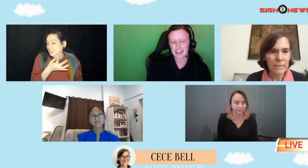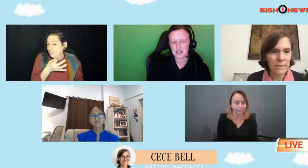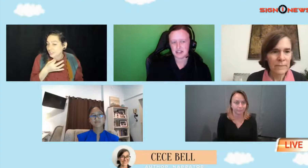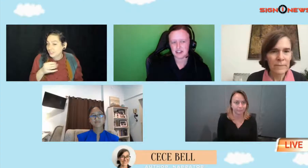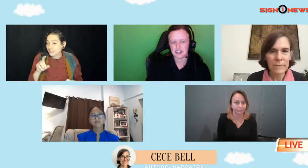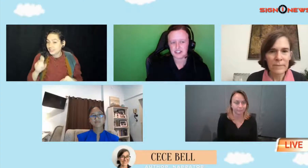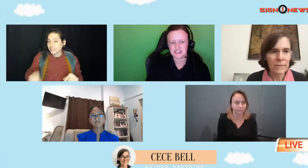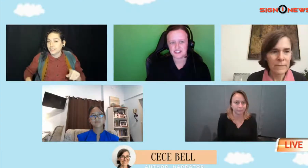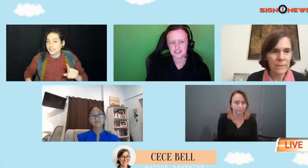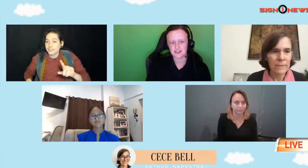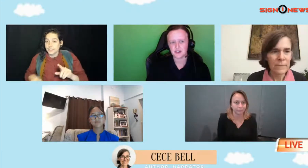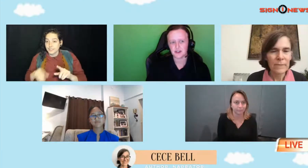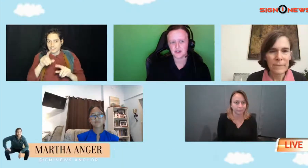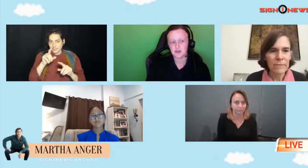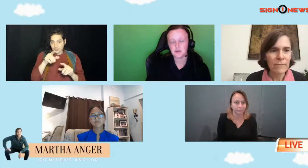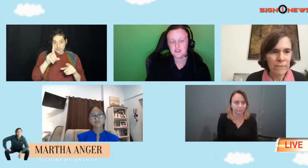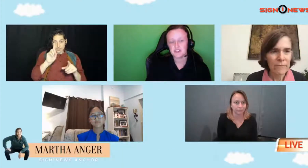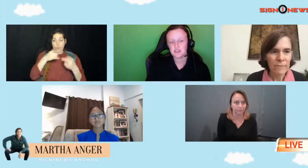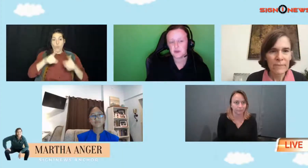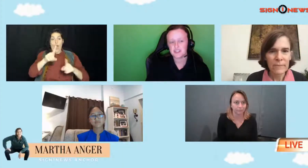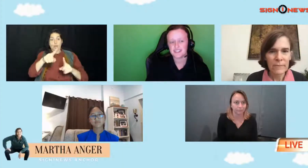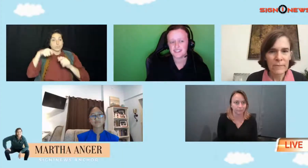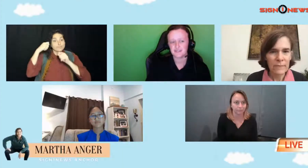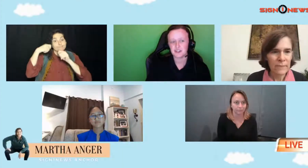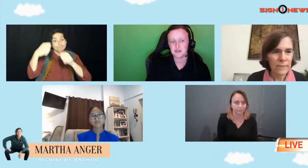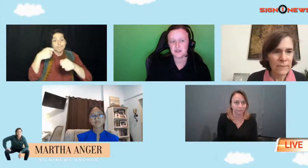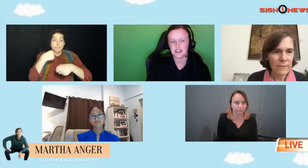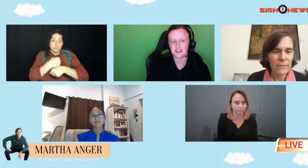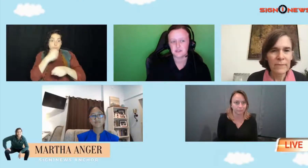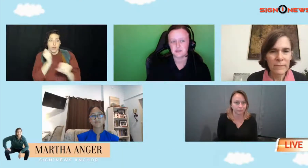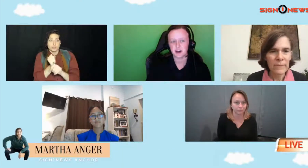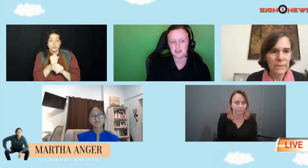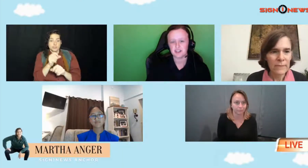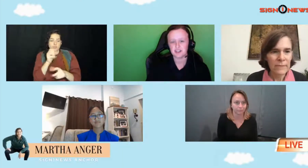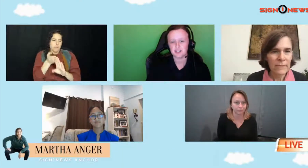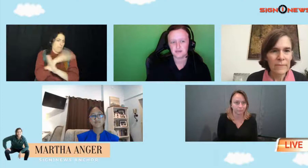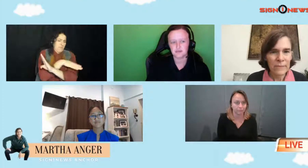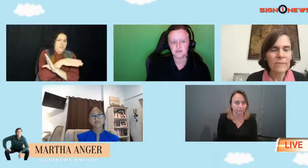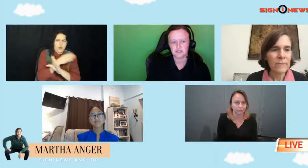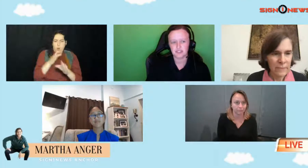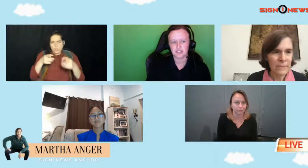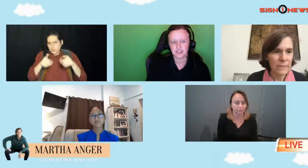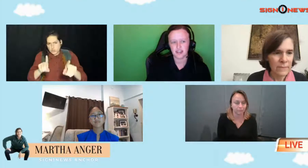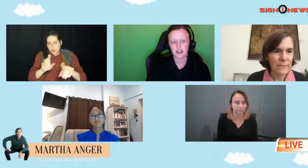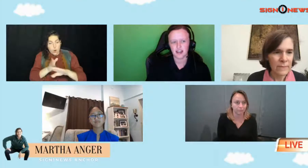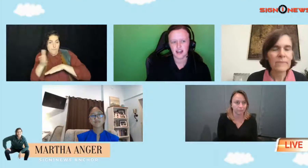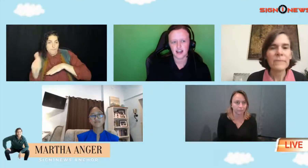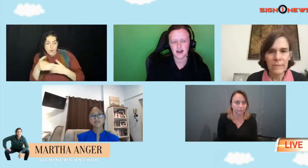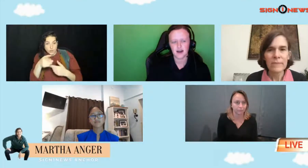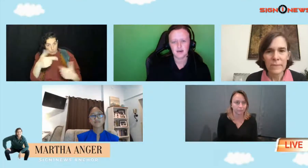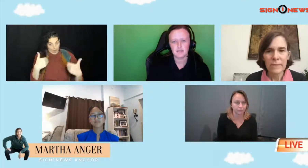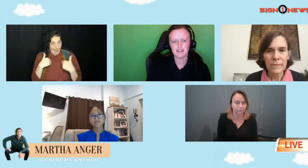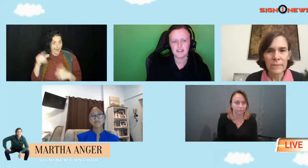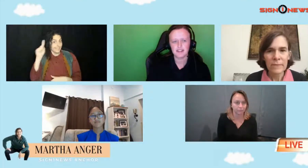having the animators use your friends who sign as models,